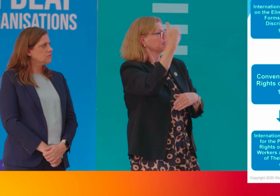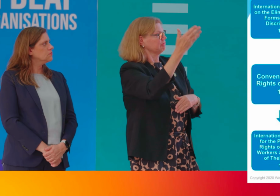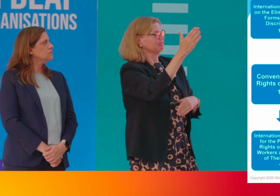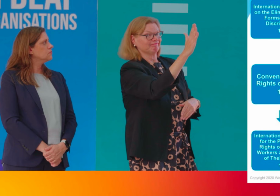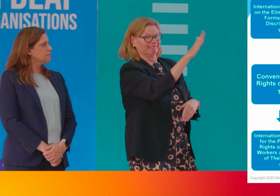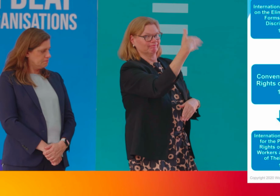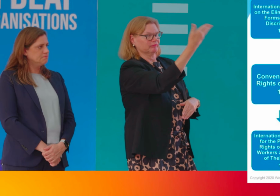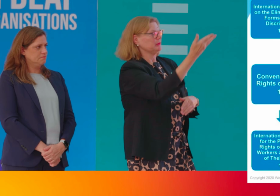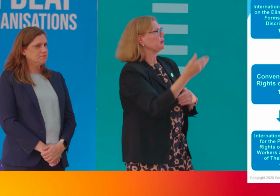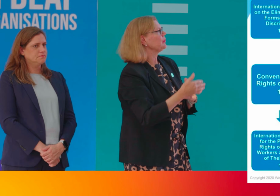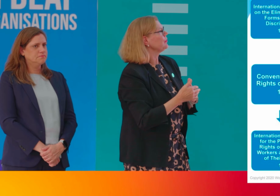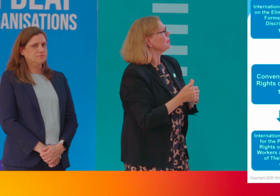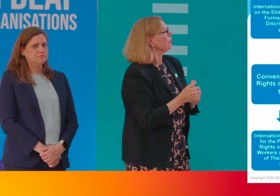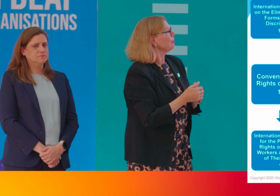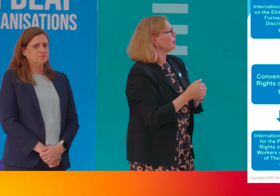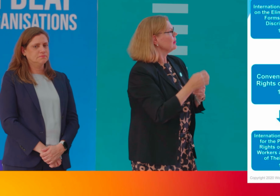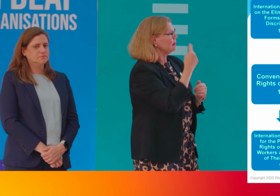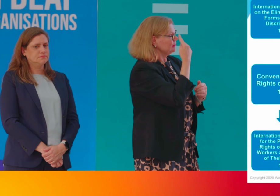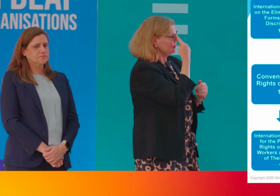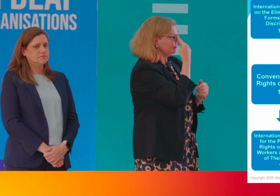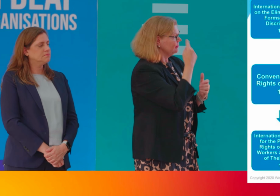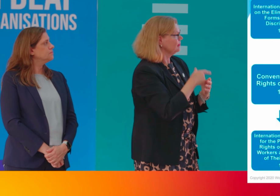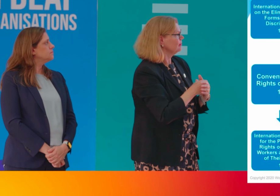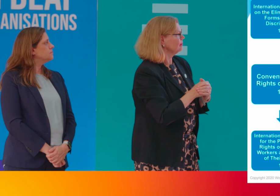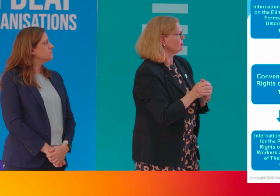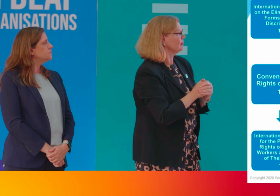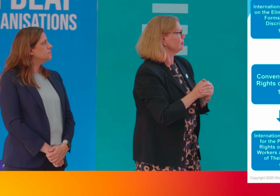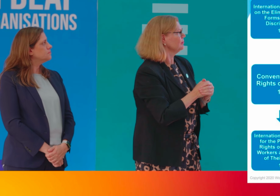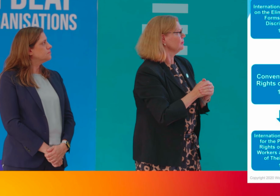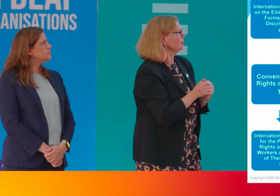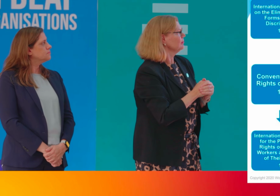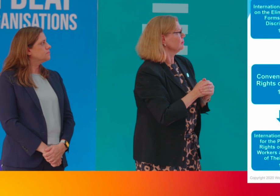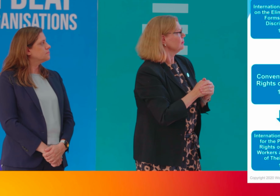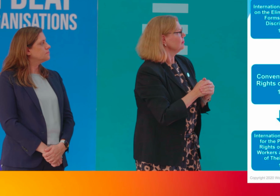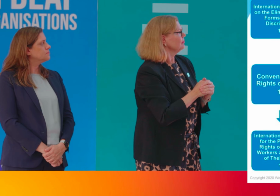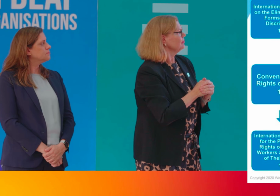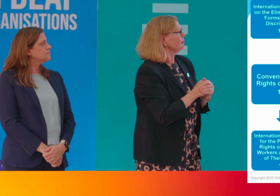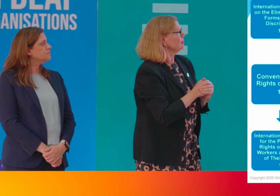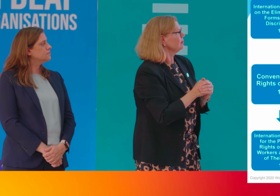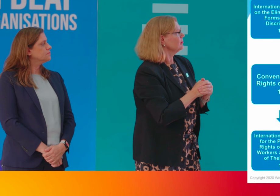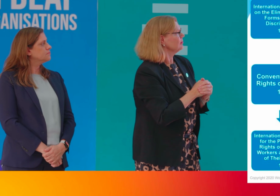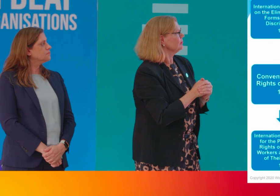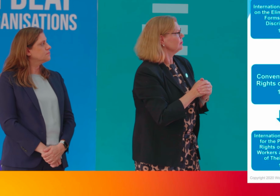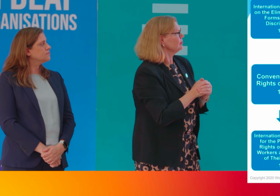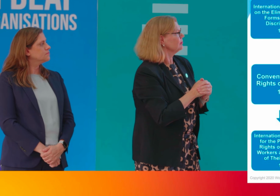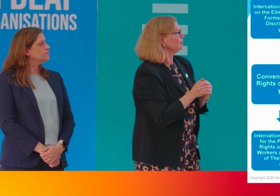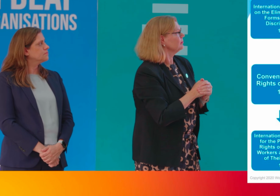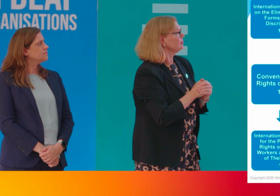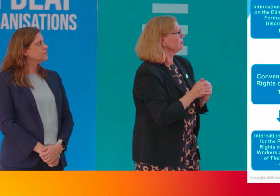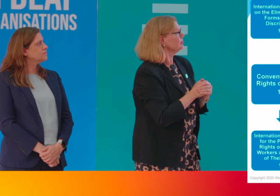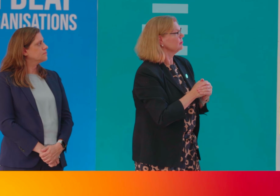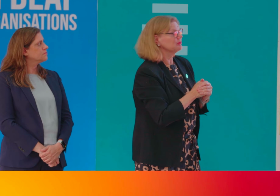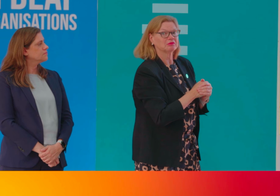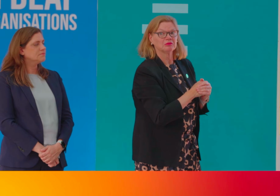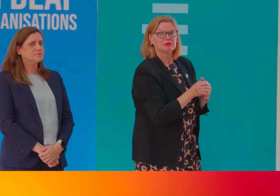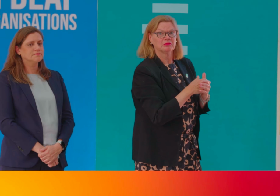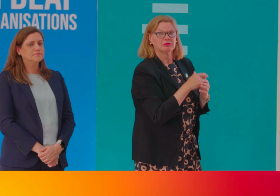CEDAW. And let's go to the next slide to see what it's all about. Next slide, please.